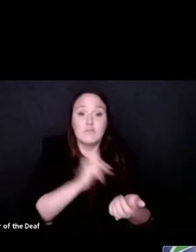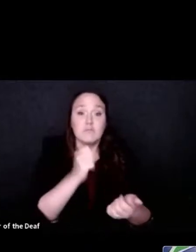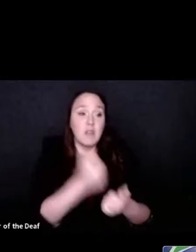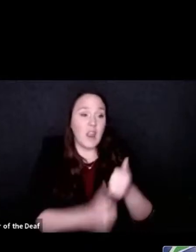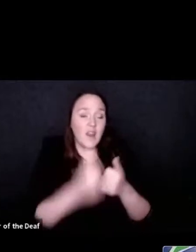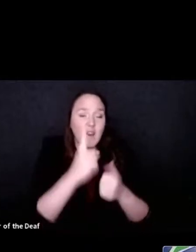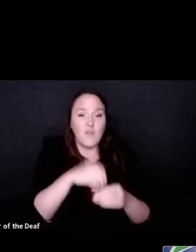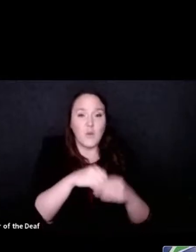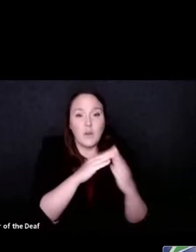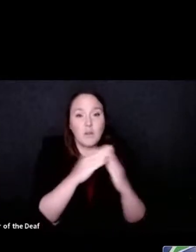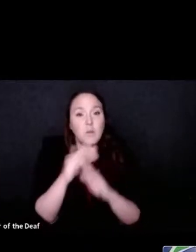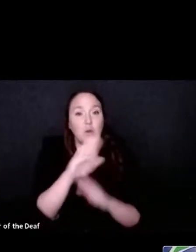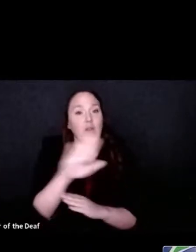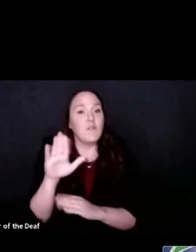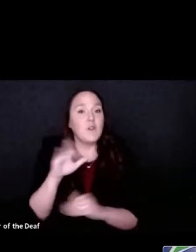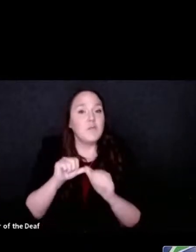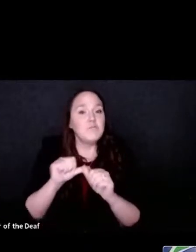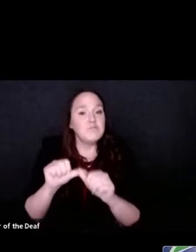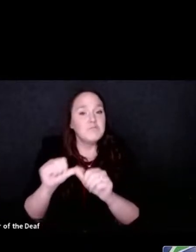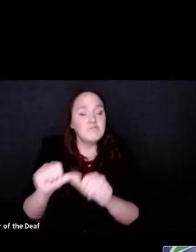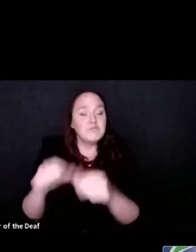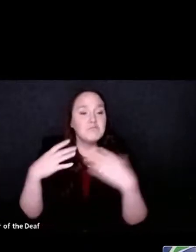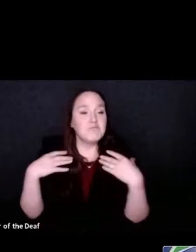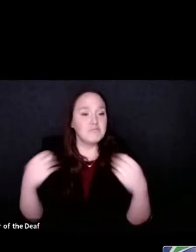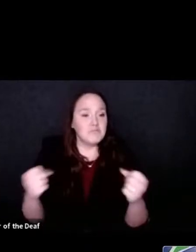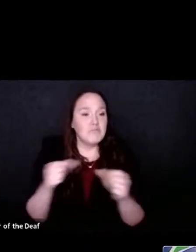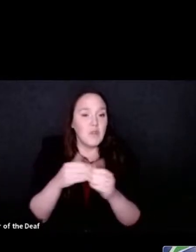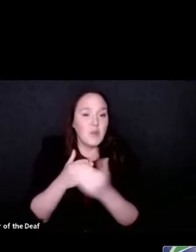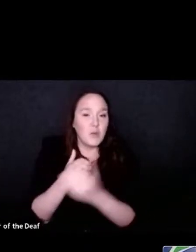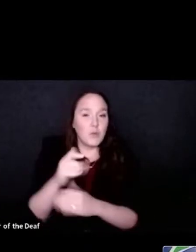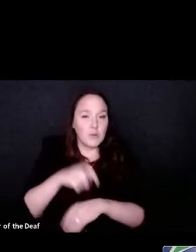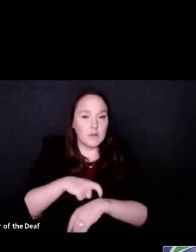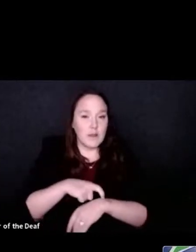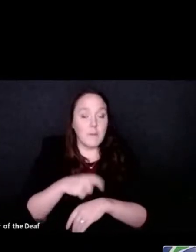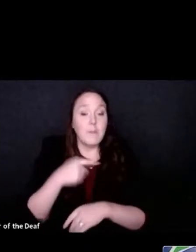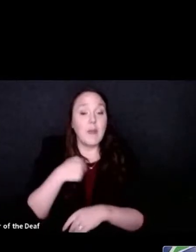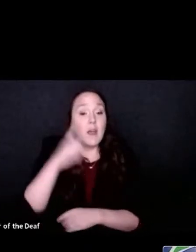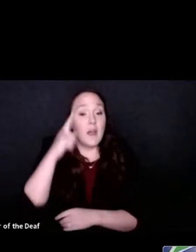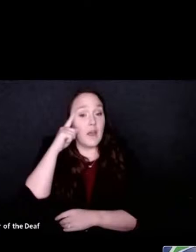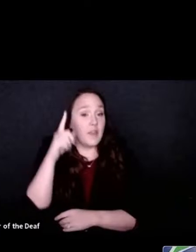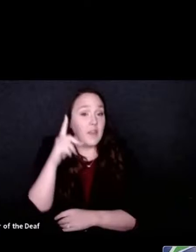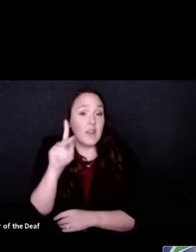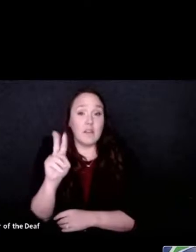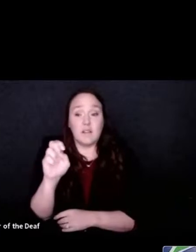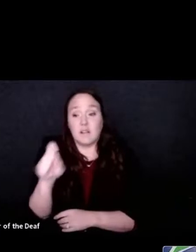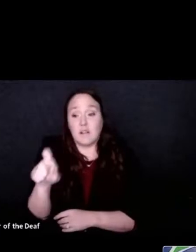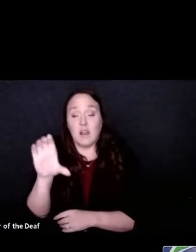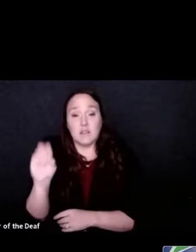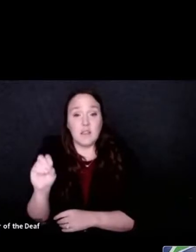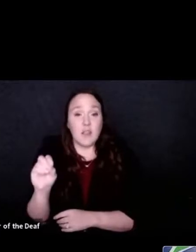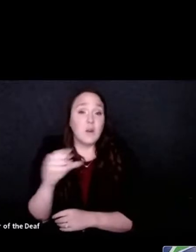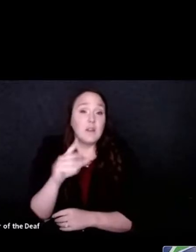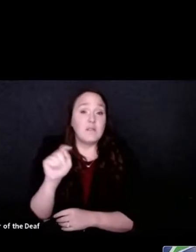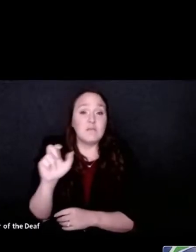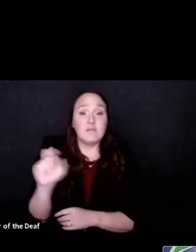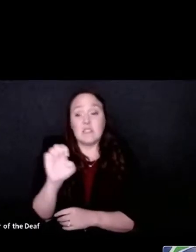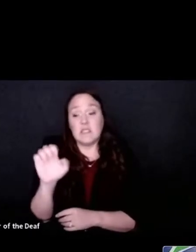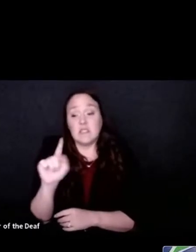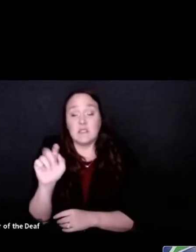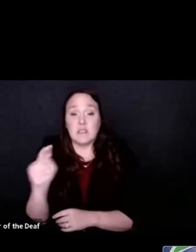of the community for your resilience throughout this time. I think Knox County and East Tennessee has handled the COVID-19